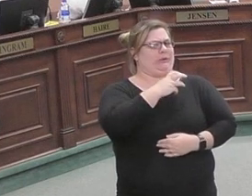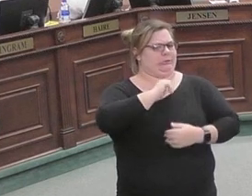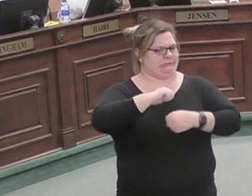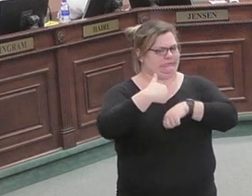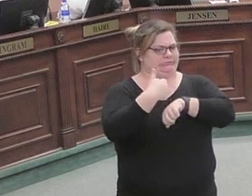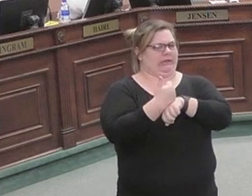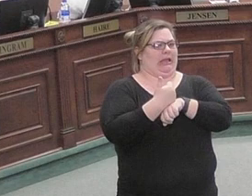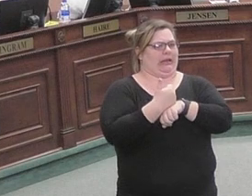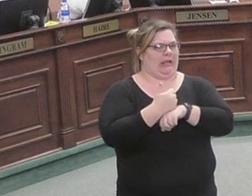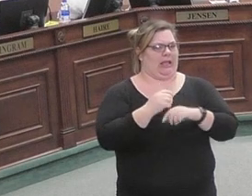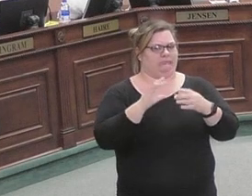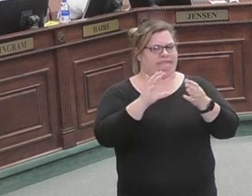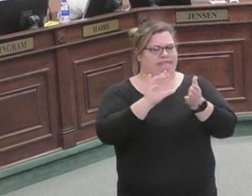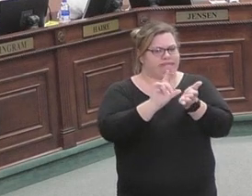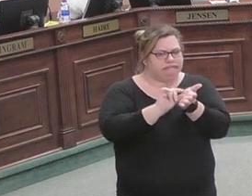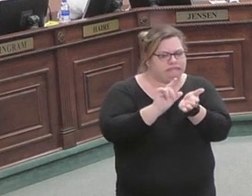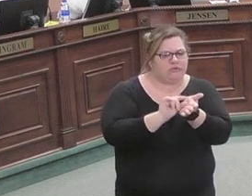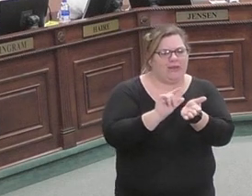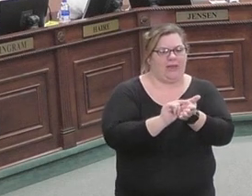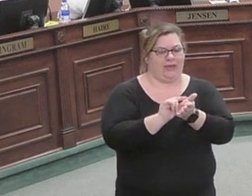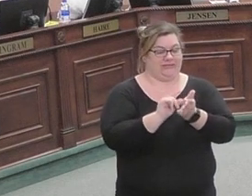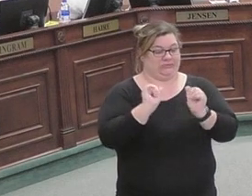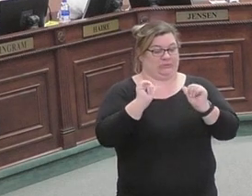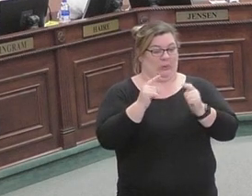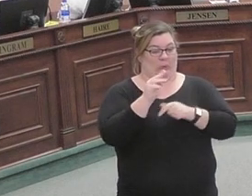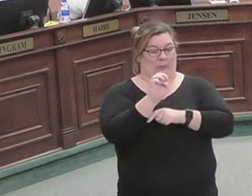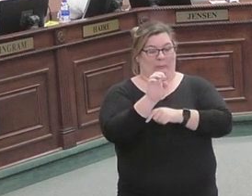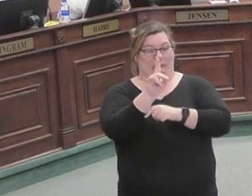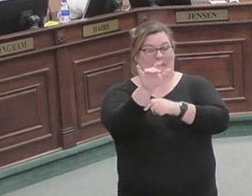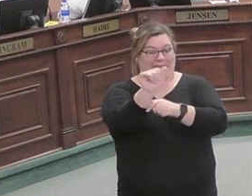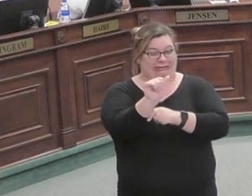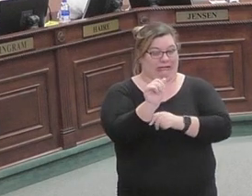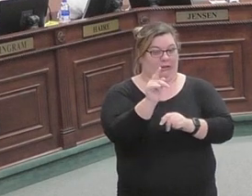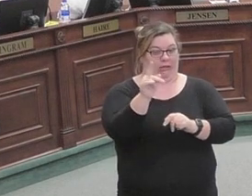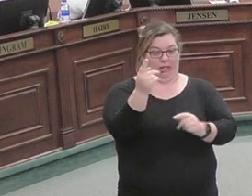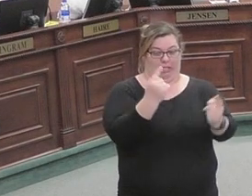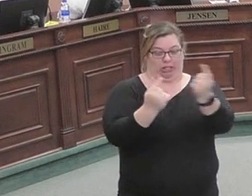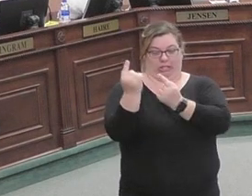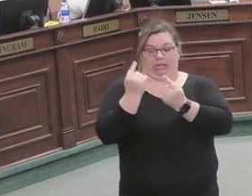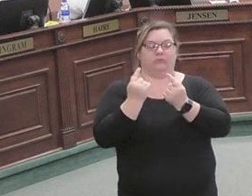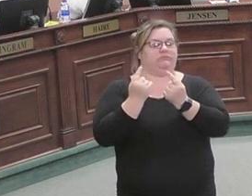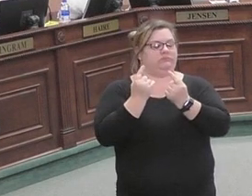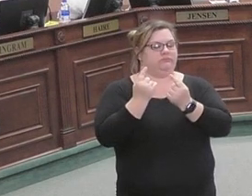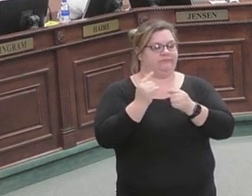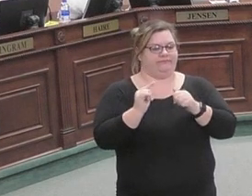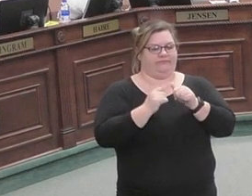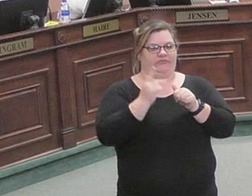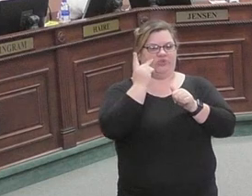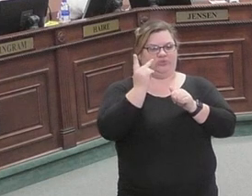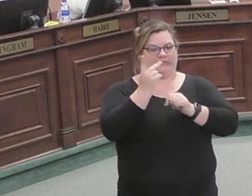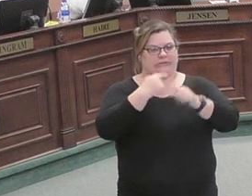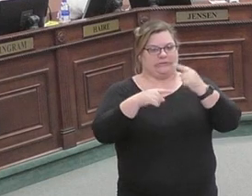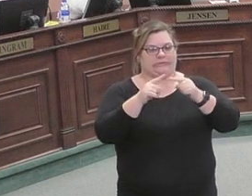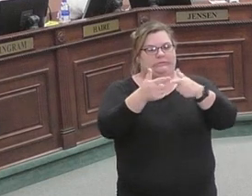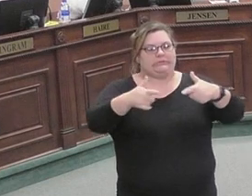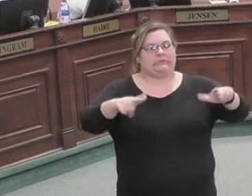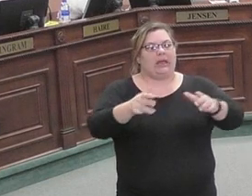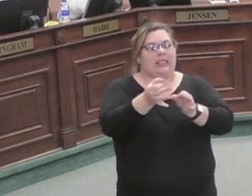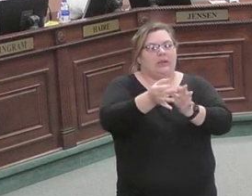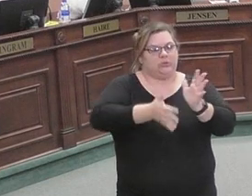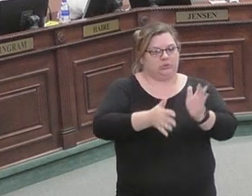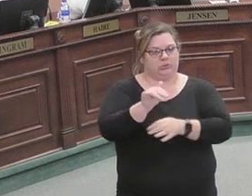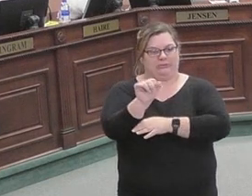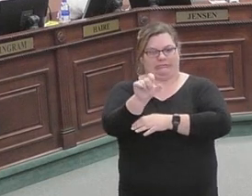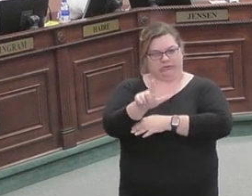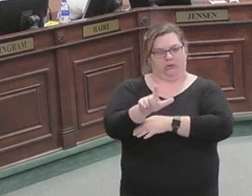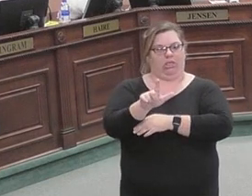almost had to pool all of the media, let me ask a couple things. First, you see our sign language interpreter, American Sign